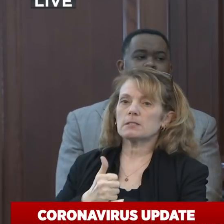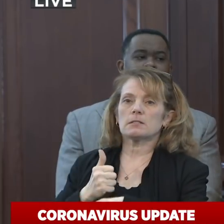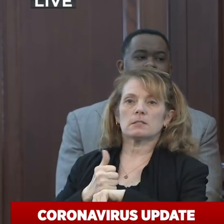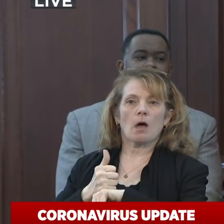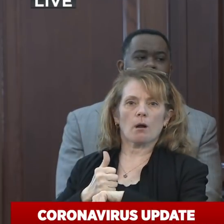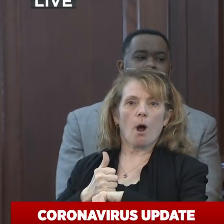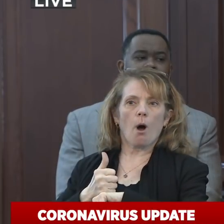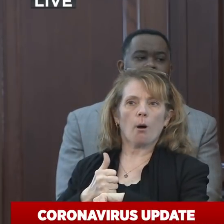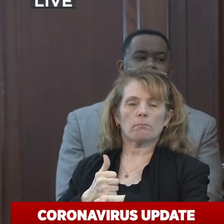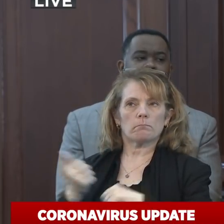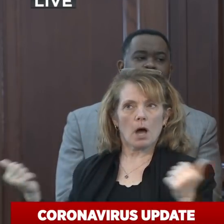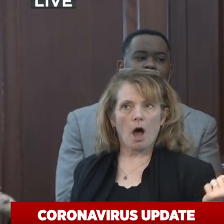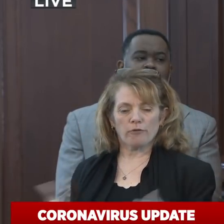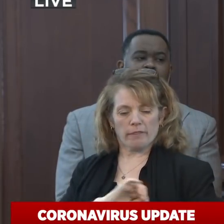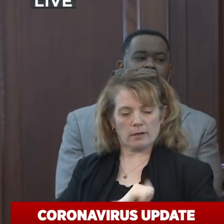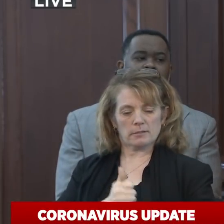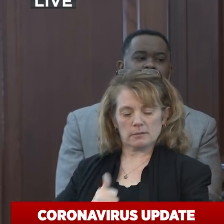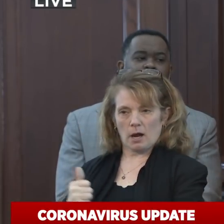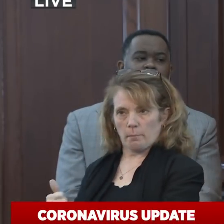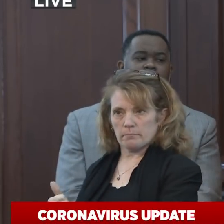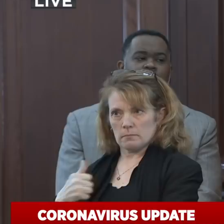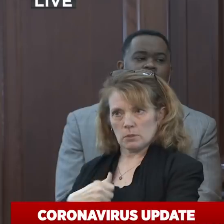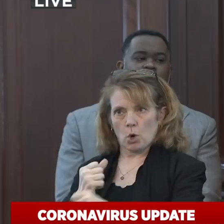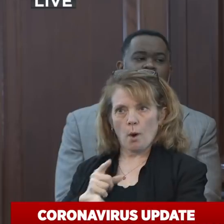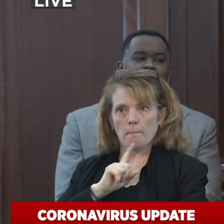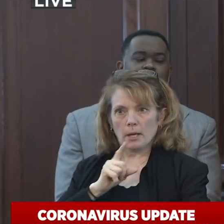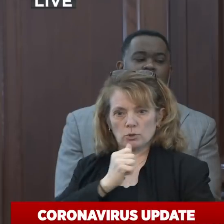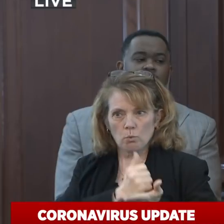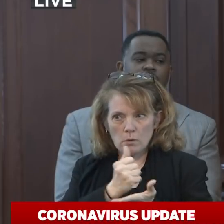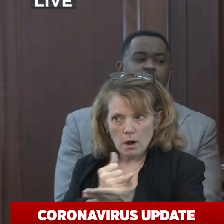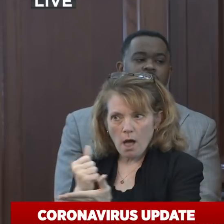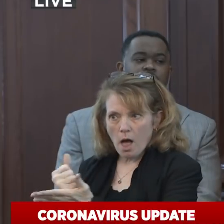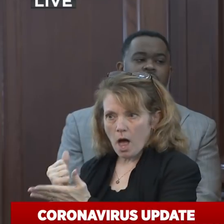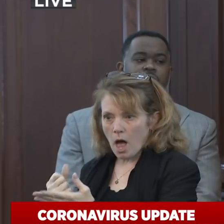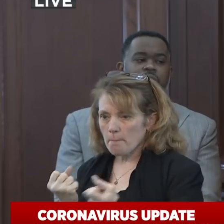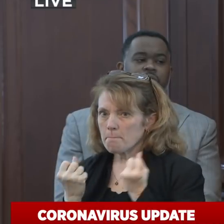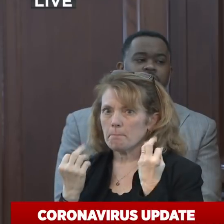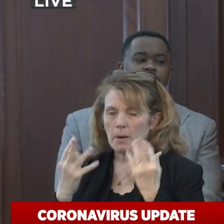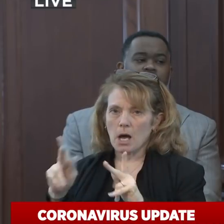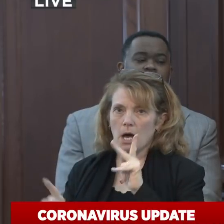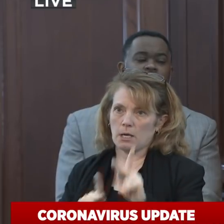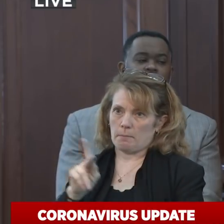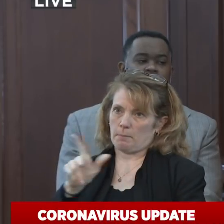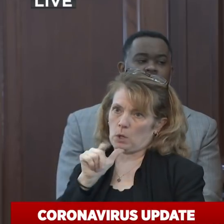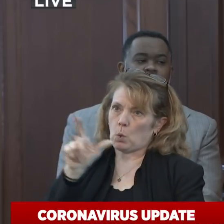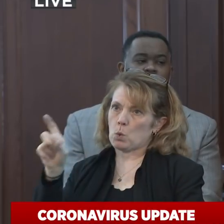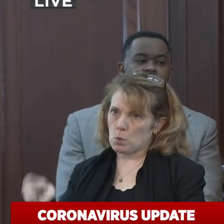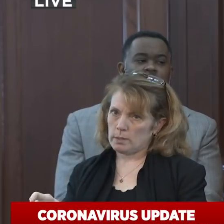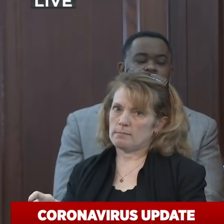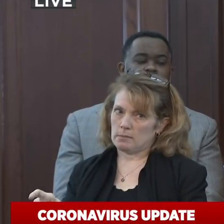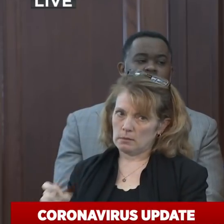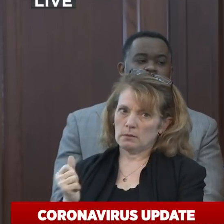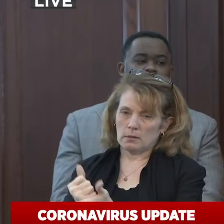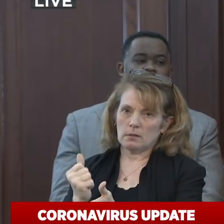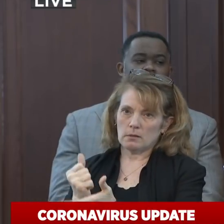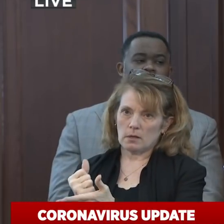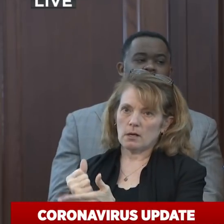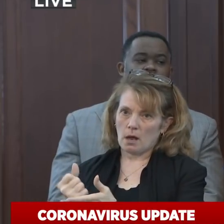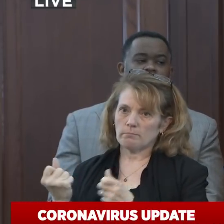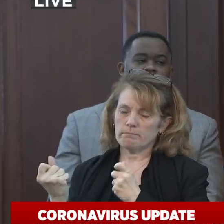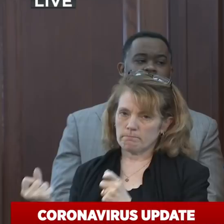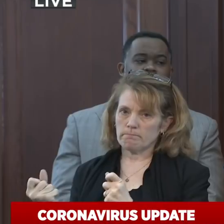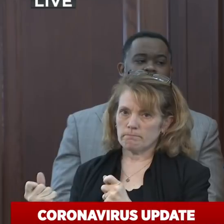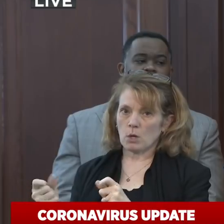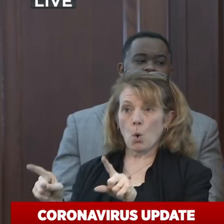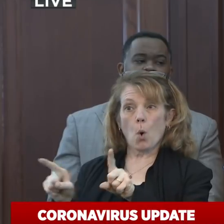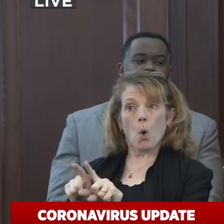sure that those who are the most vulnerable, and by the way, the ones who can be the first on the line of contracting